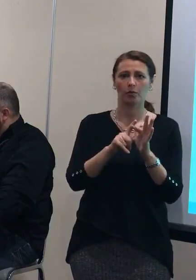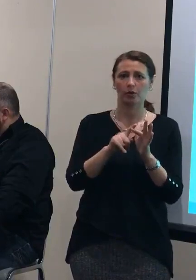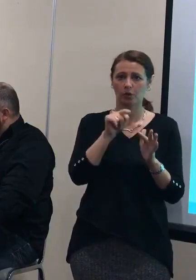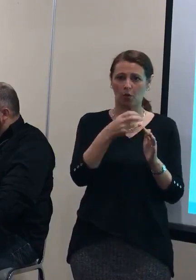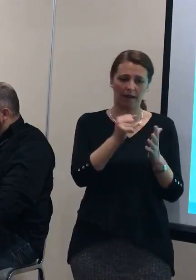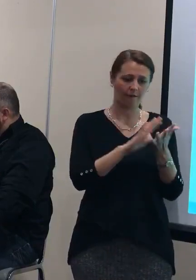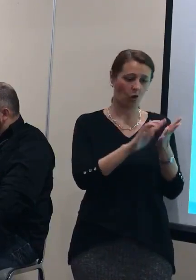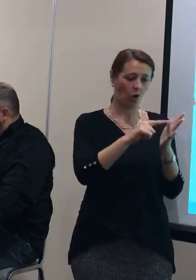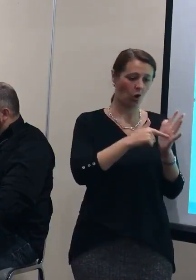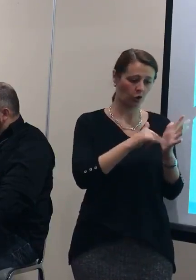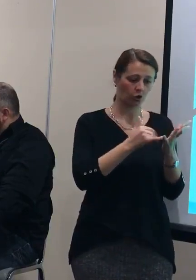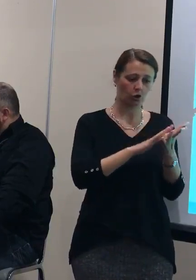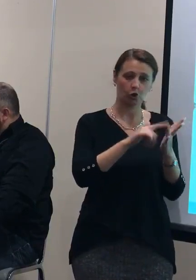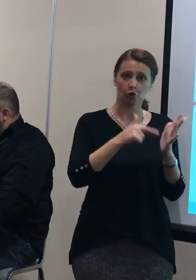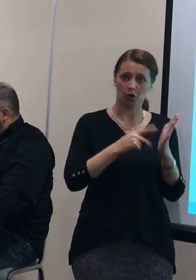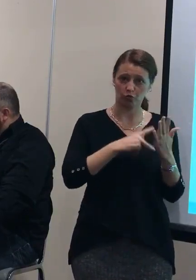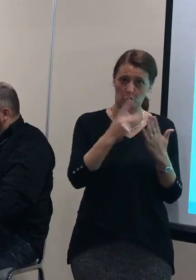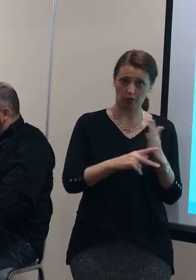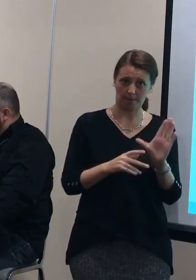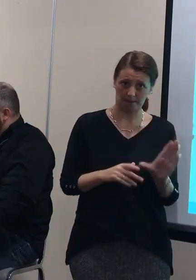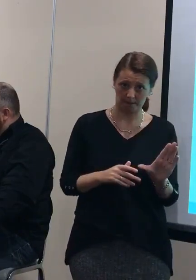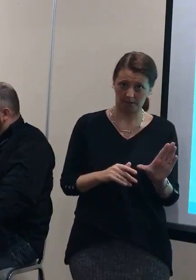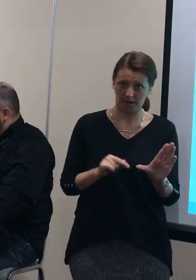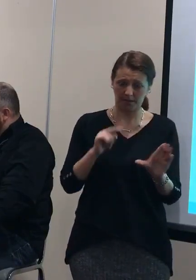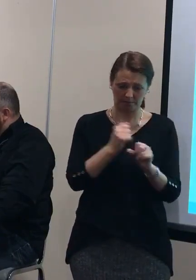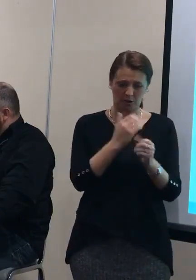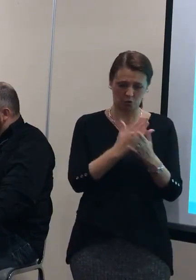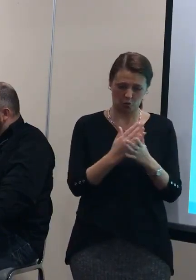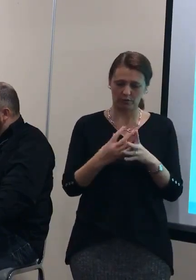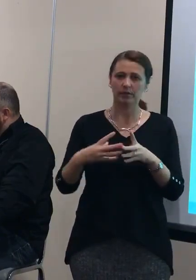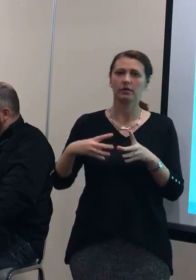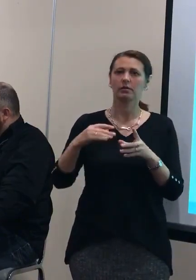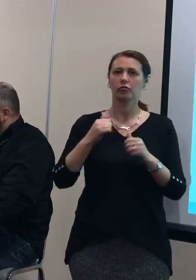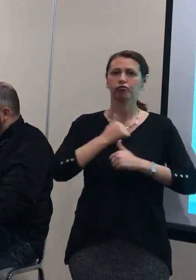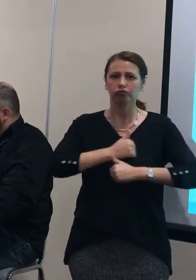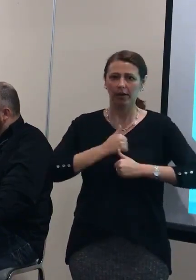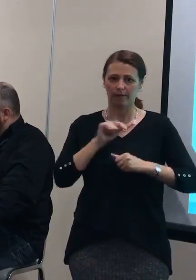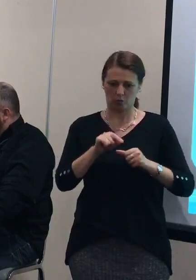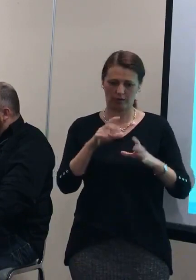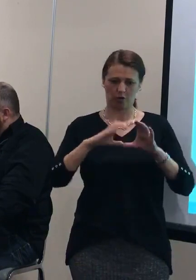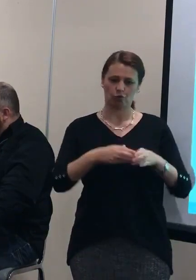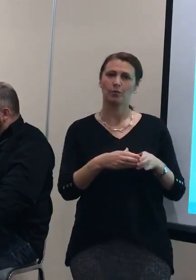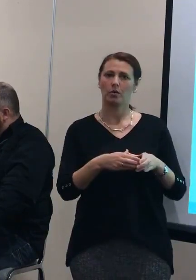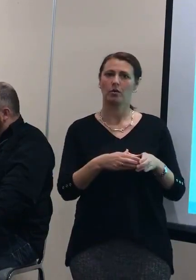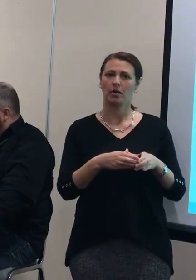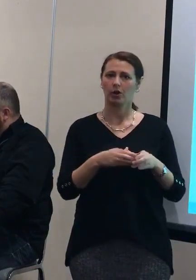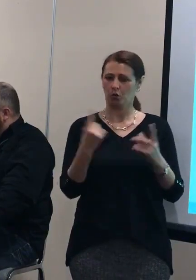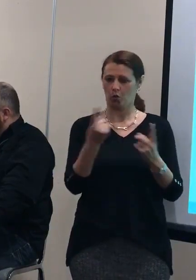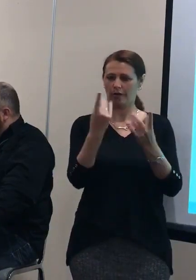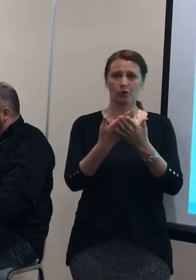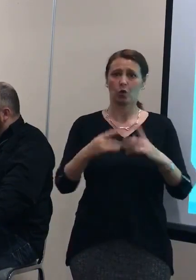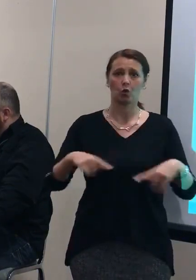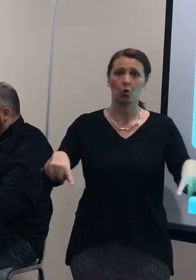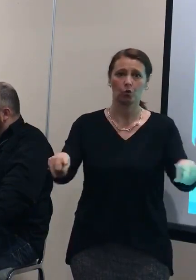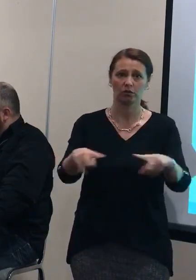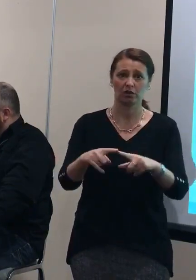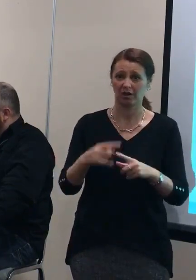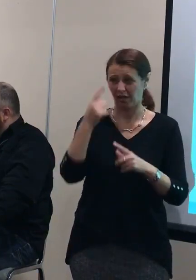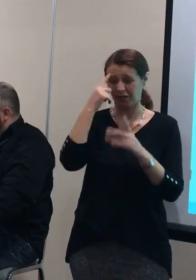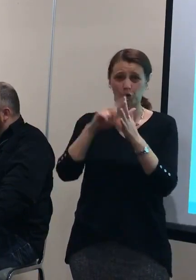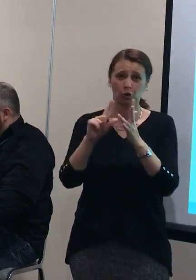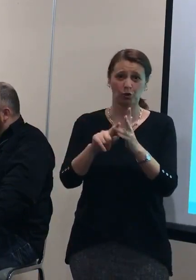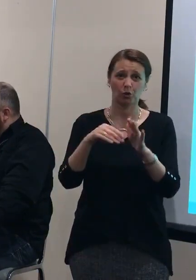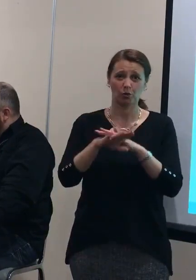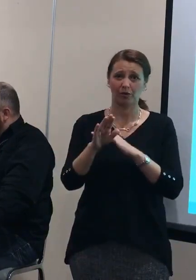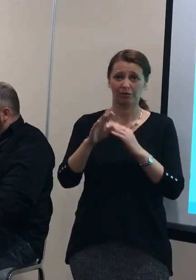Hot Shots program and just making sure that that is really enjoyable for the target market, for whoever's on court, which I think you do as a coach